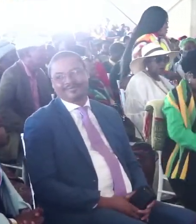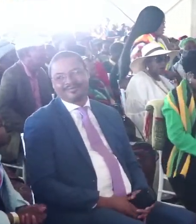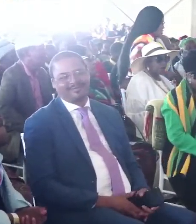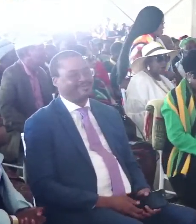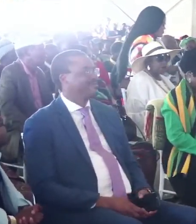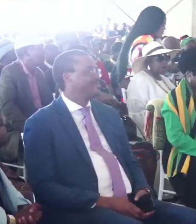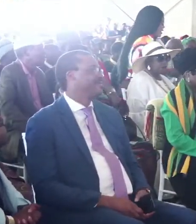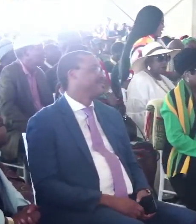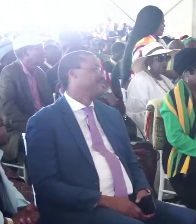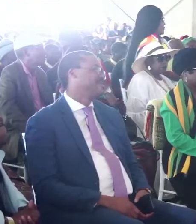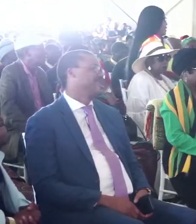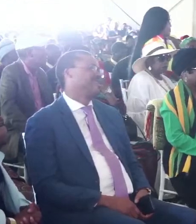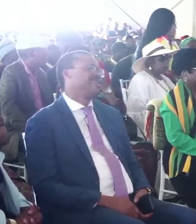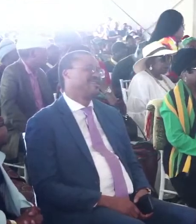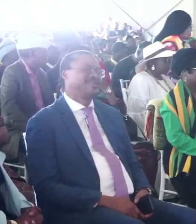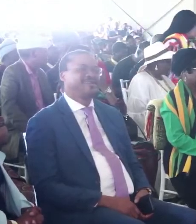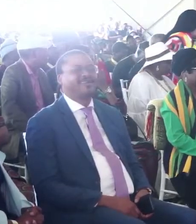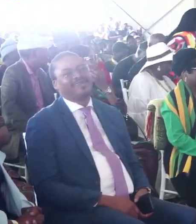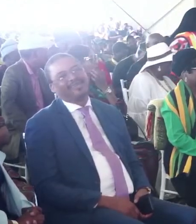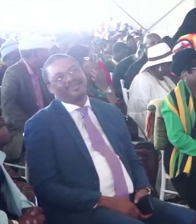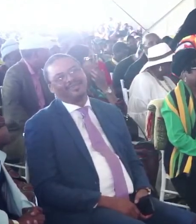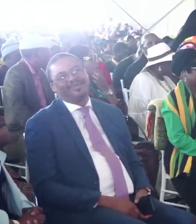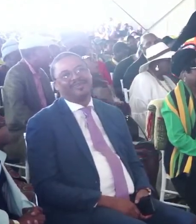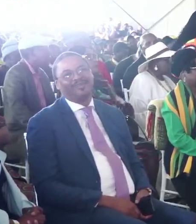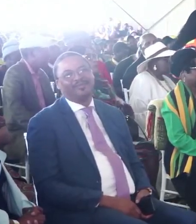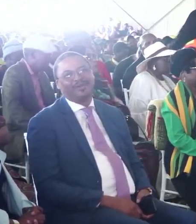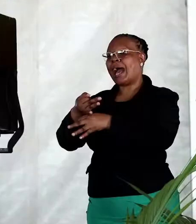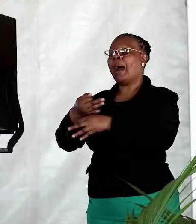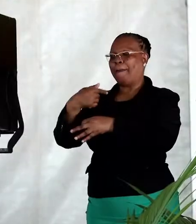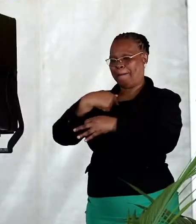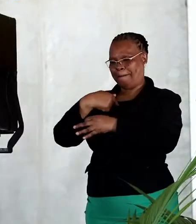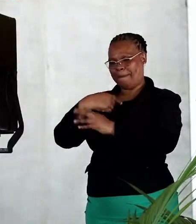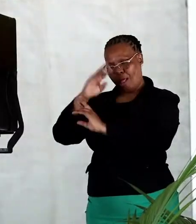Dilabe kubeleni ke, oma utato hlonipho mama.